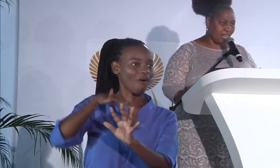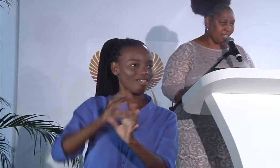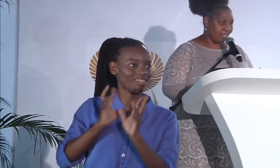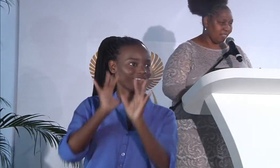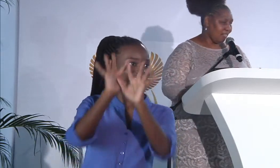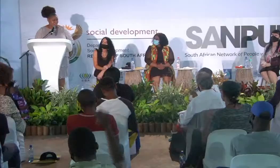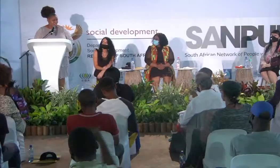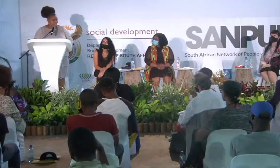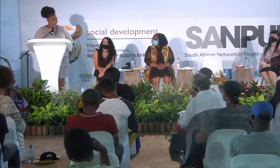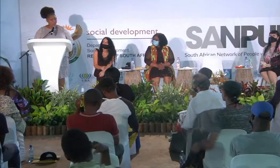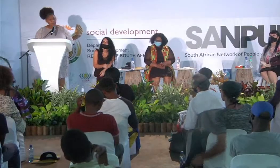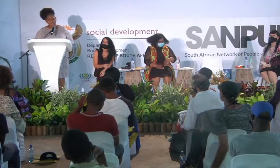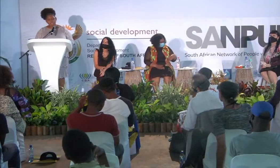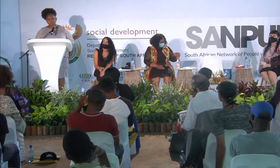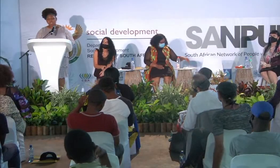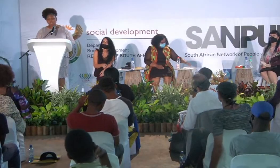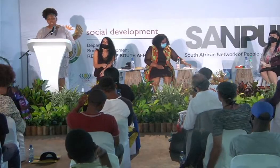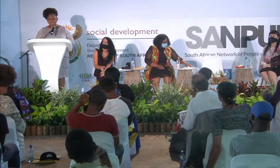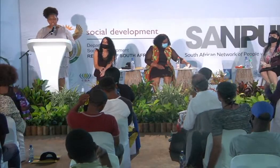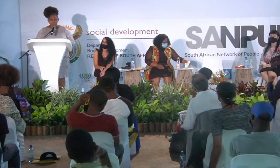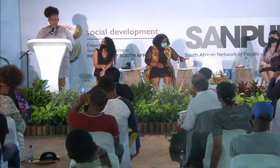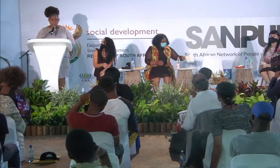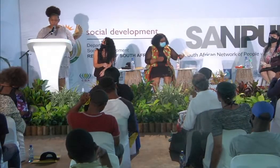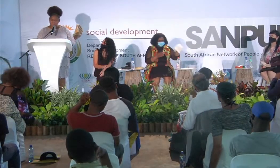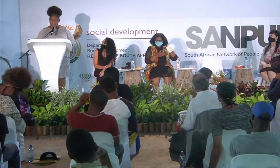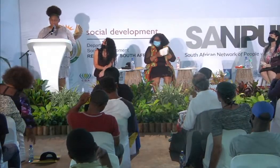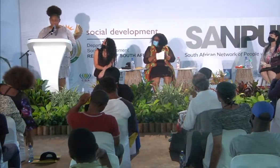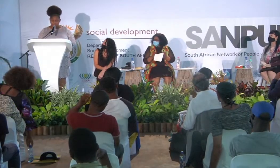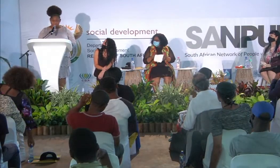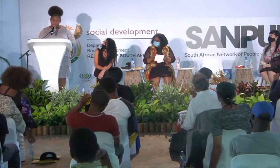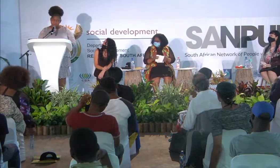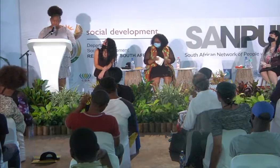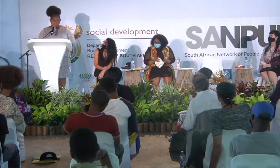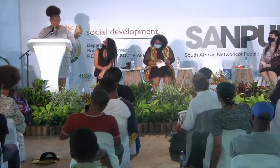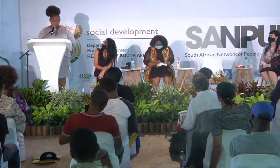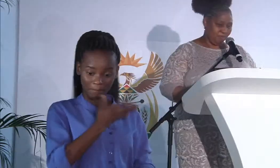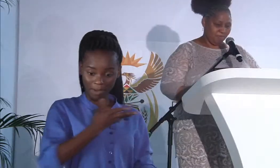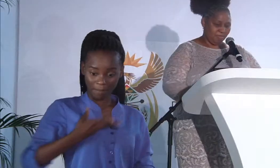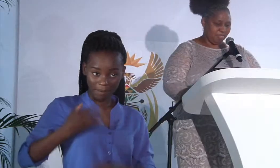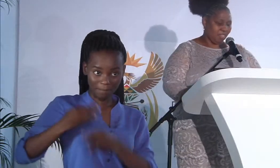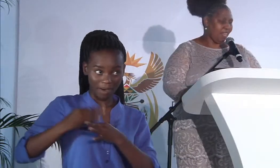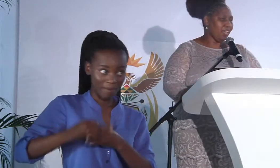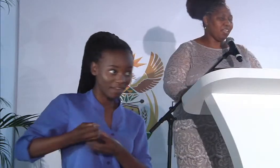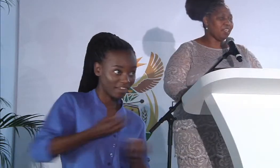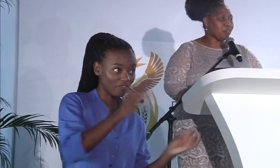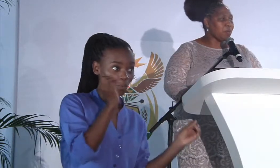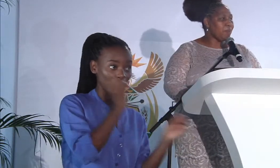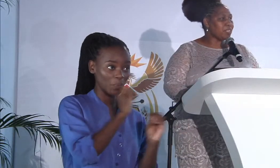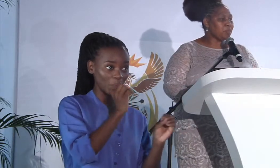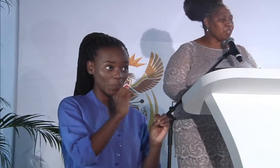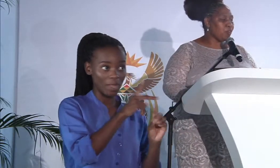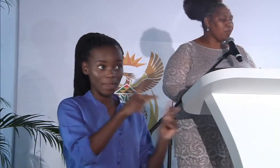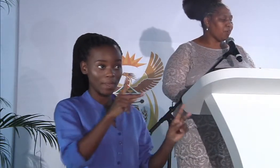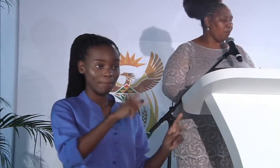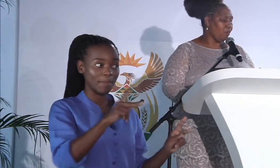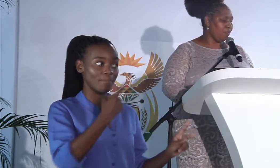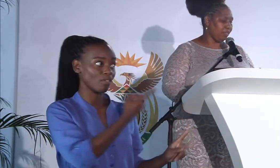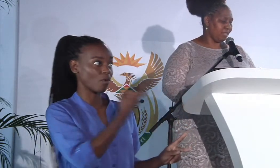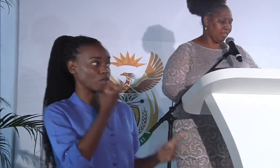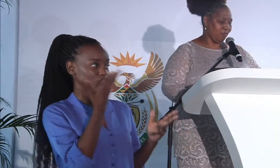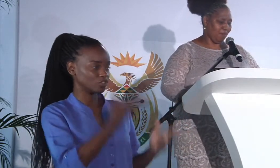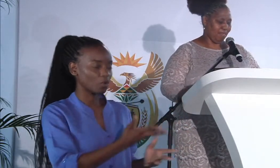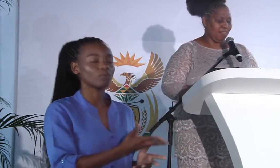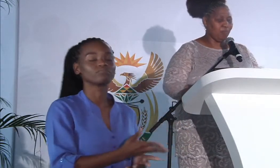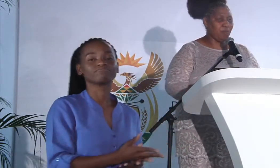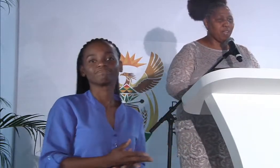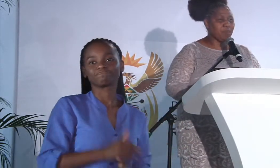Ngiyentshela. Noma banganibiza names your parents didn't give you. We might be queuing thank you,